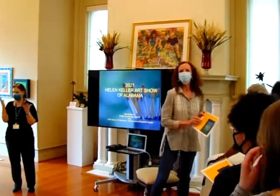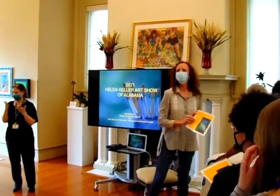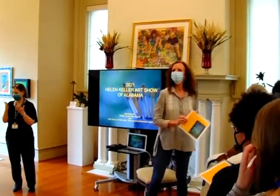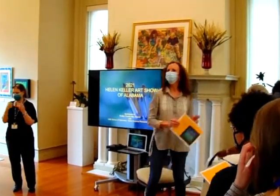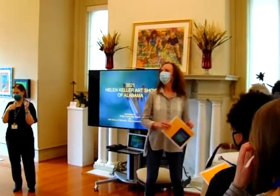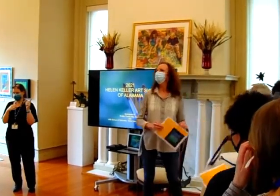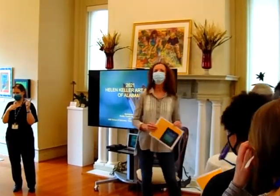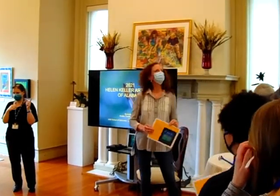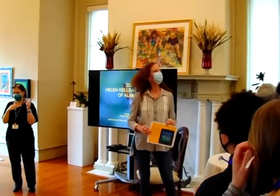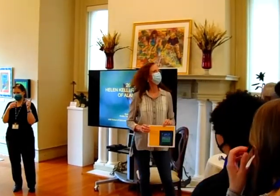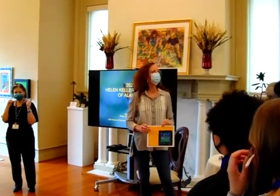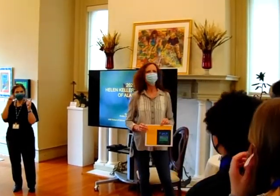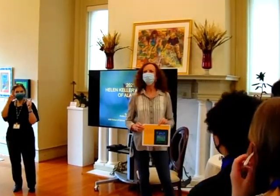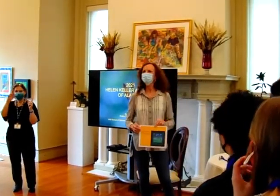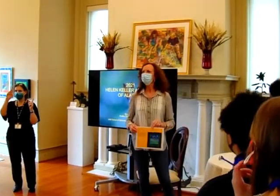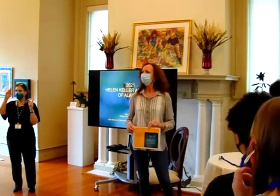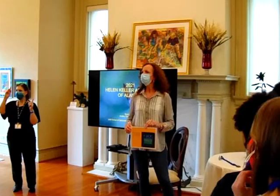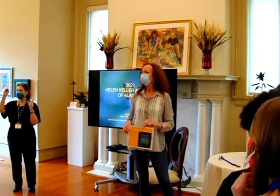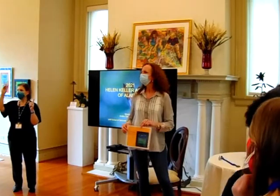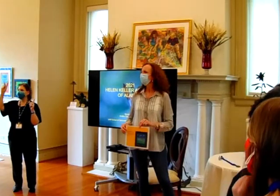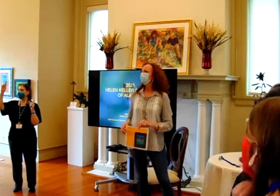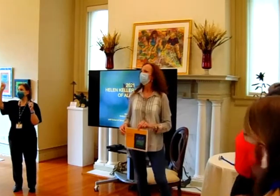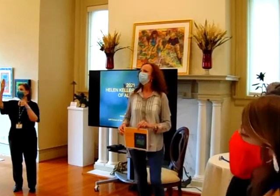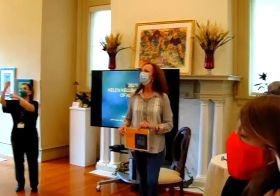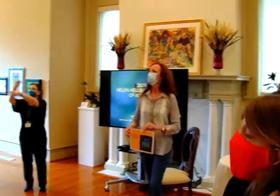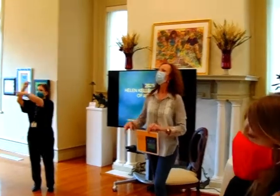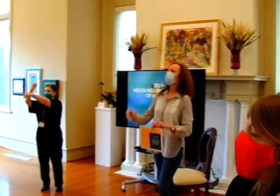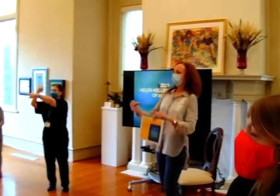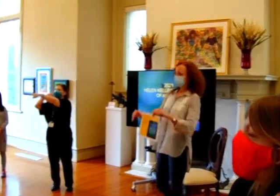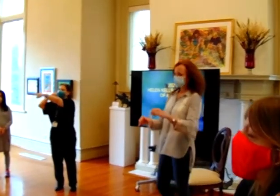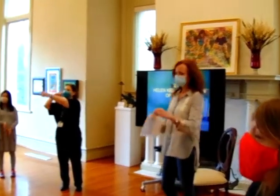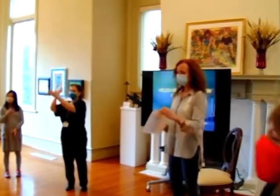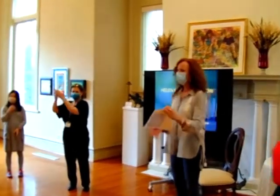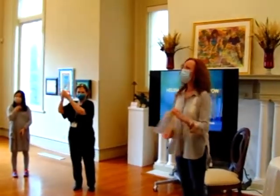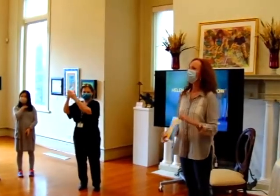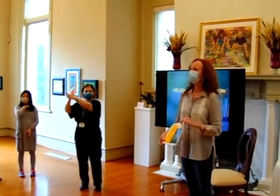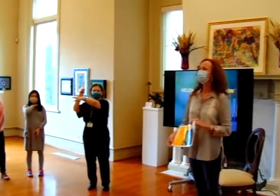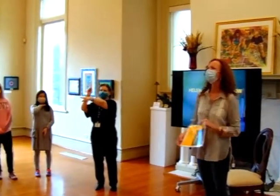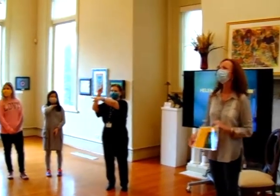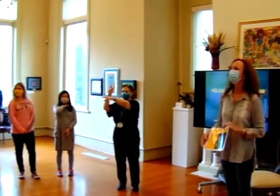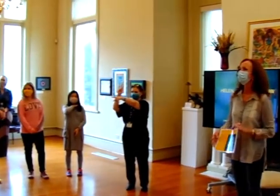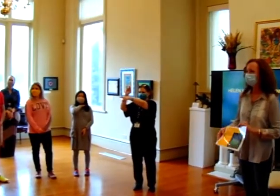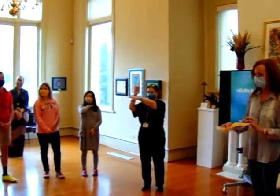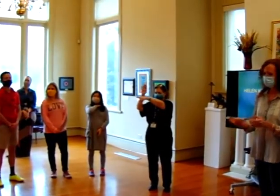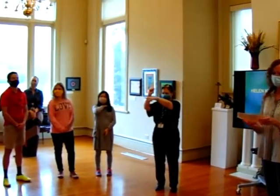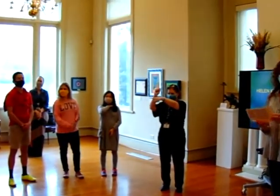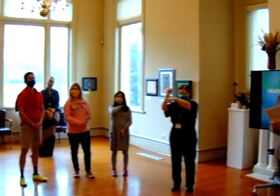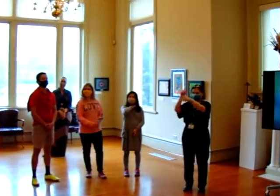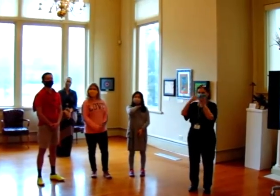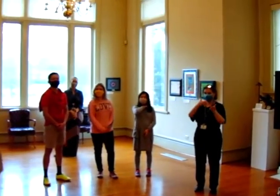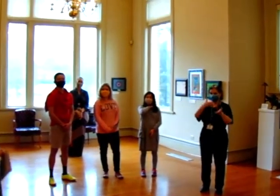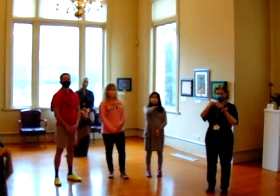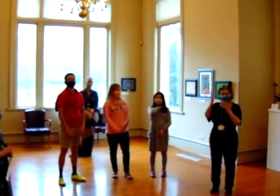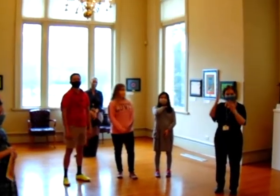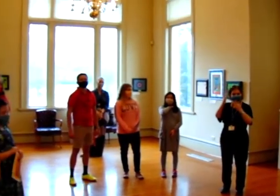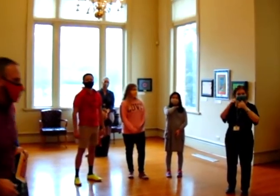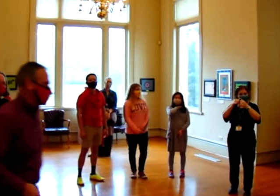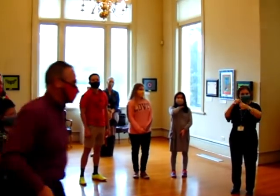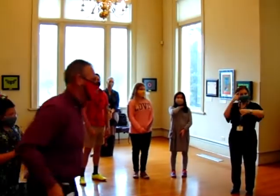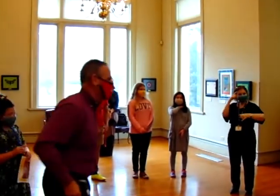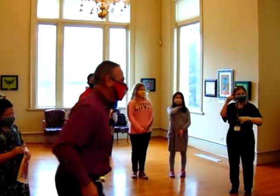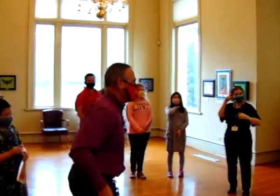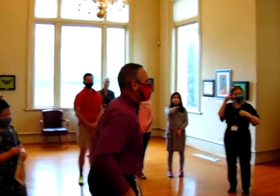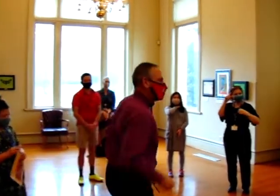Mr. Cribbs, is Mr. Cribbs here? You are. Would you take the award for